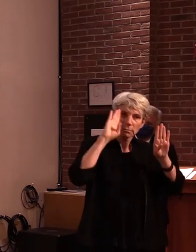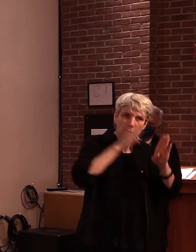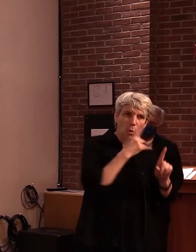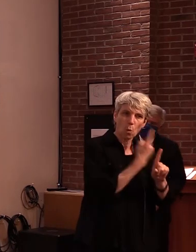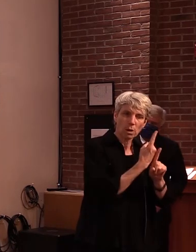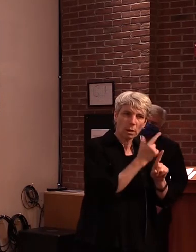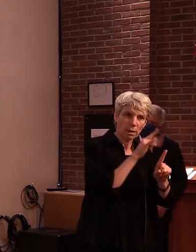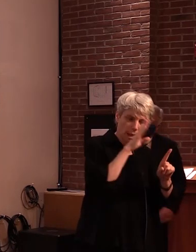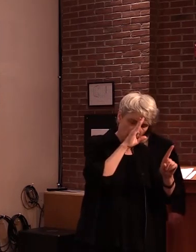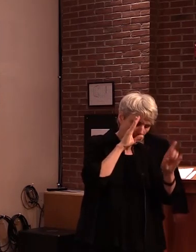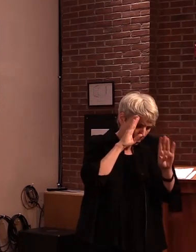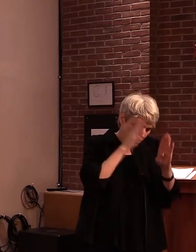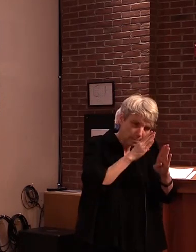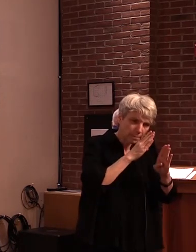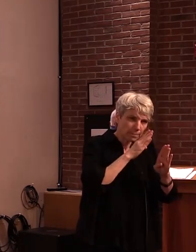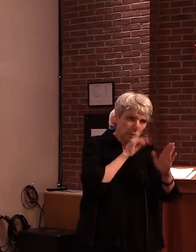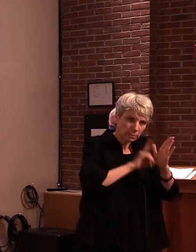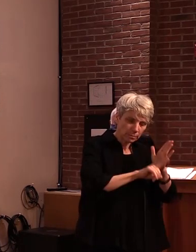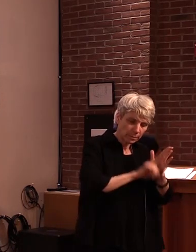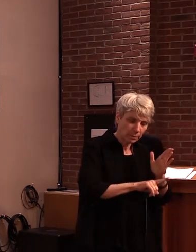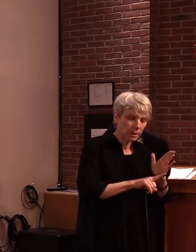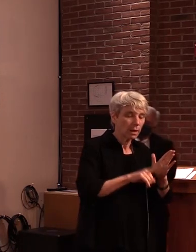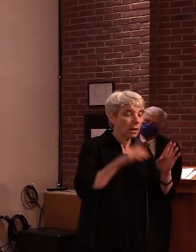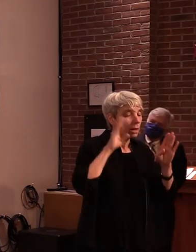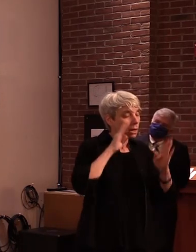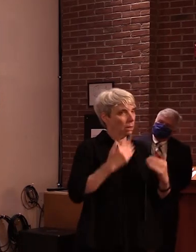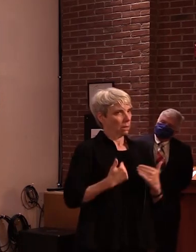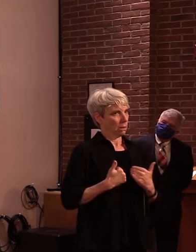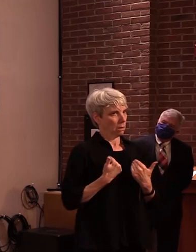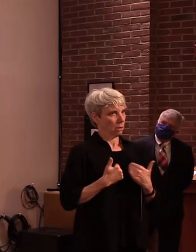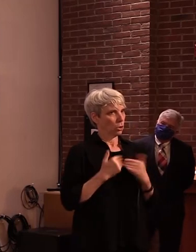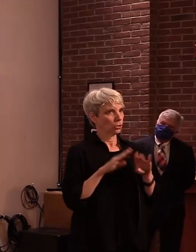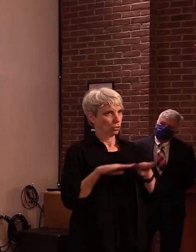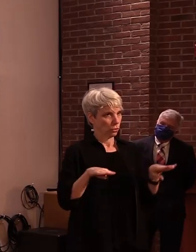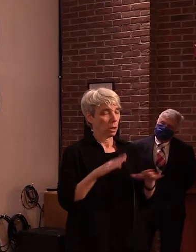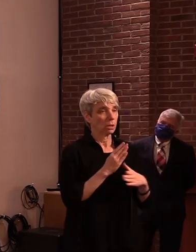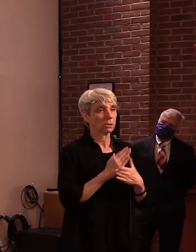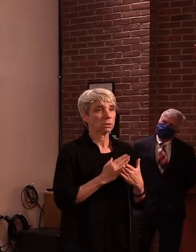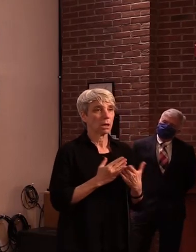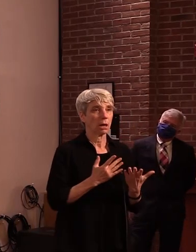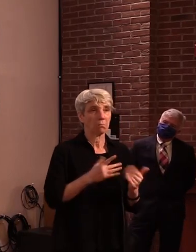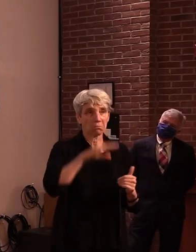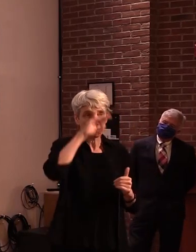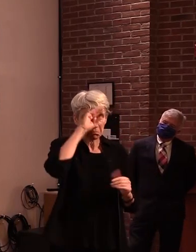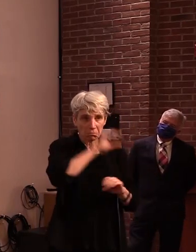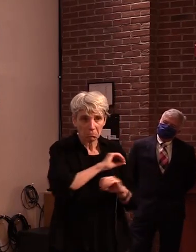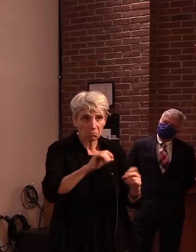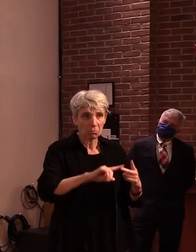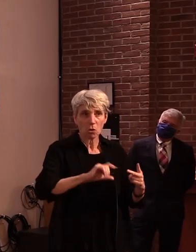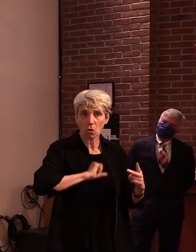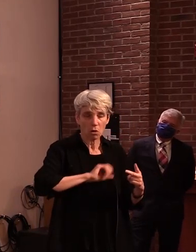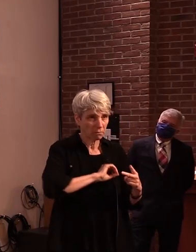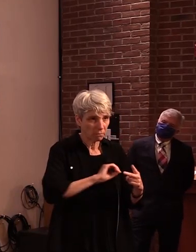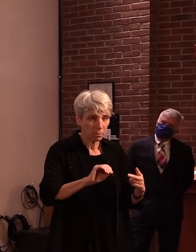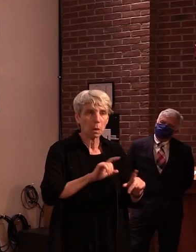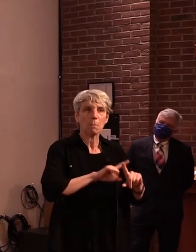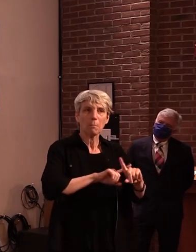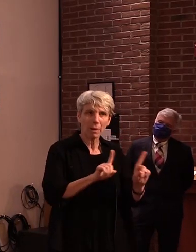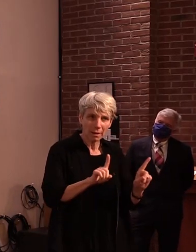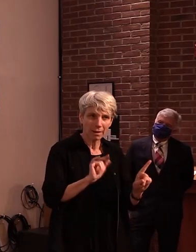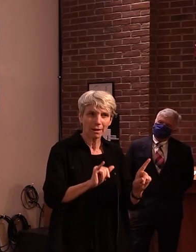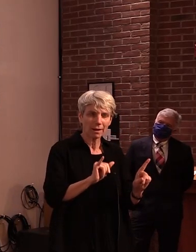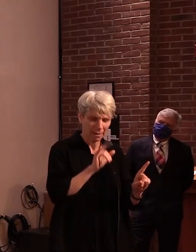young children and found that even when they were asymptomatic, there were young children who